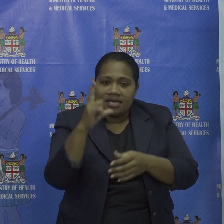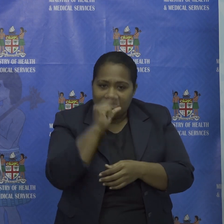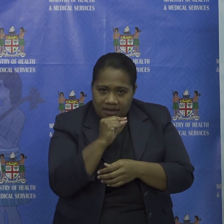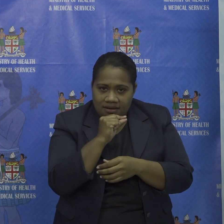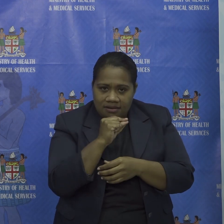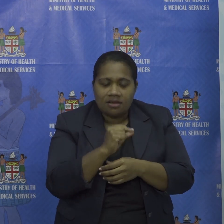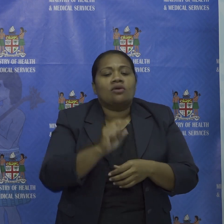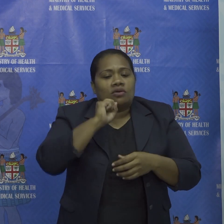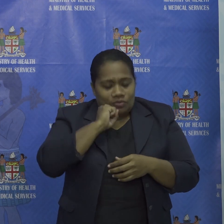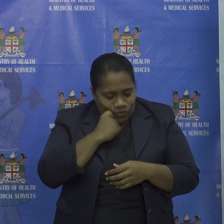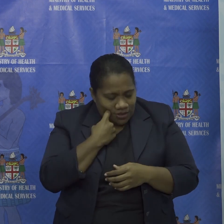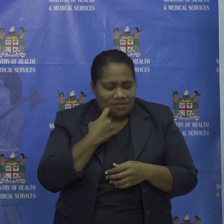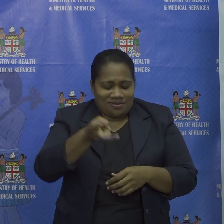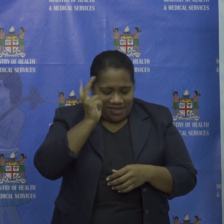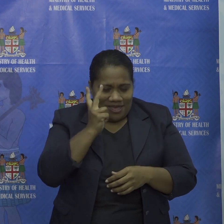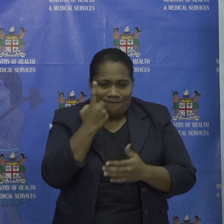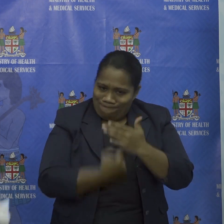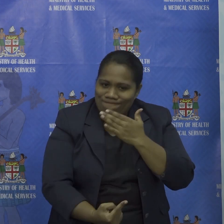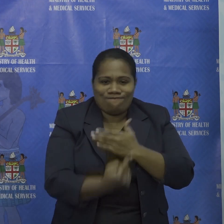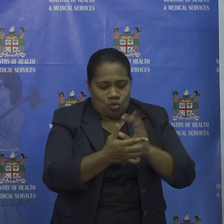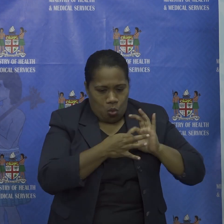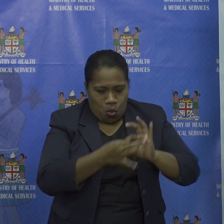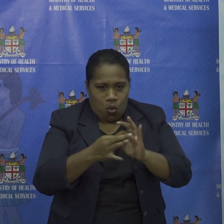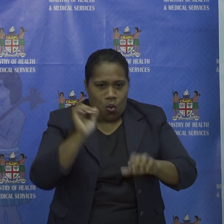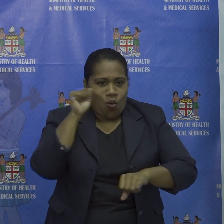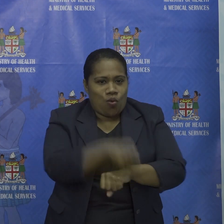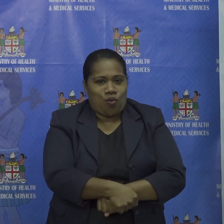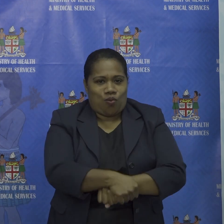will once again. Thank you.